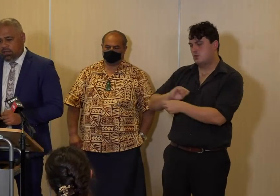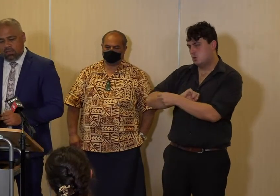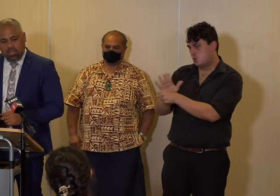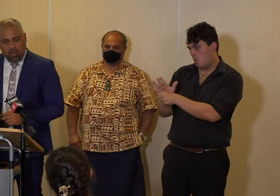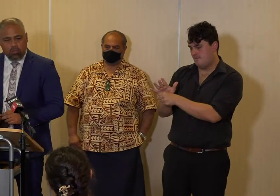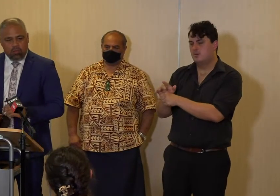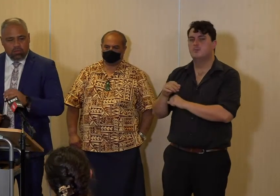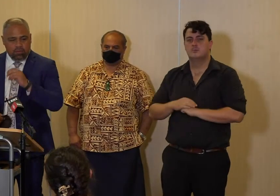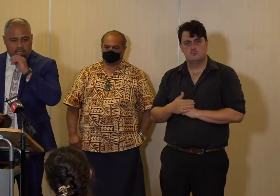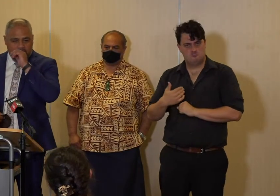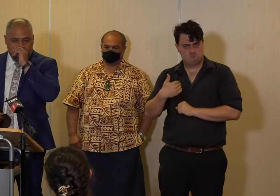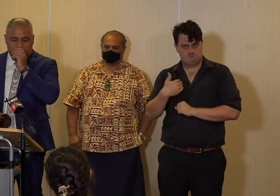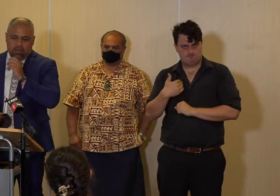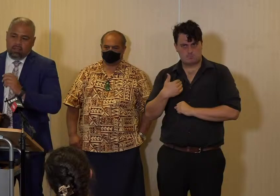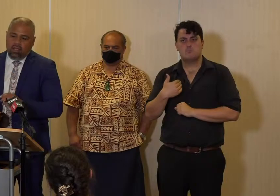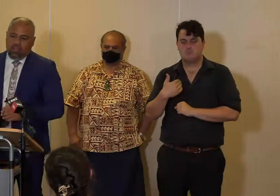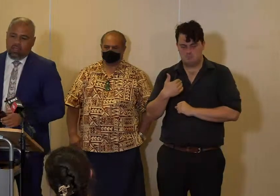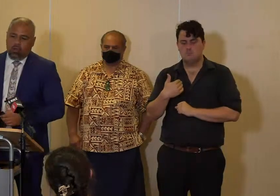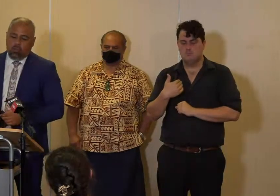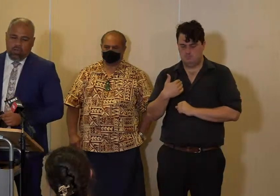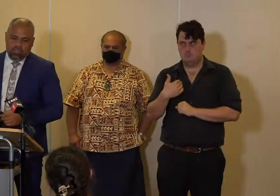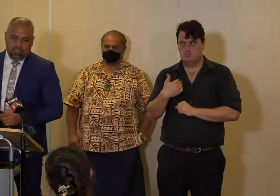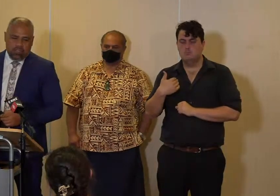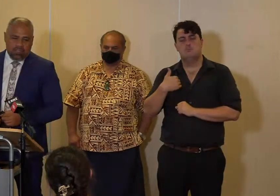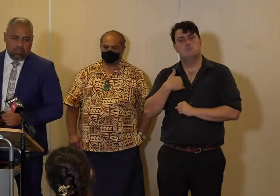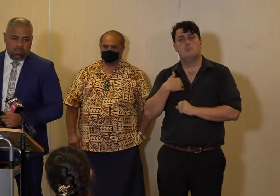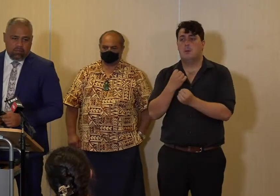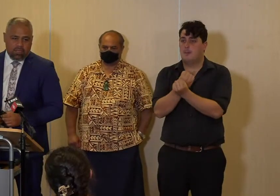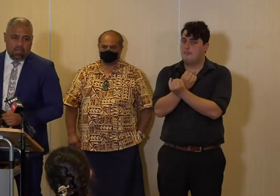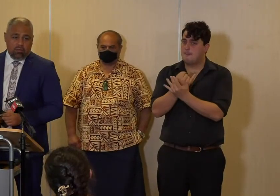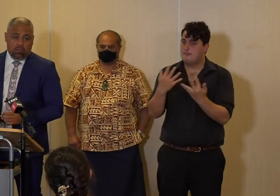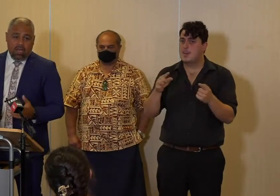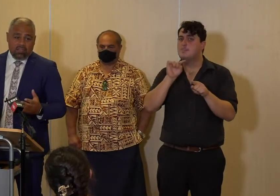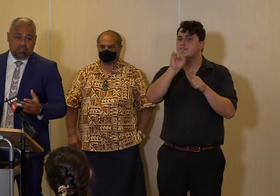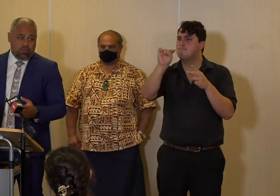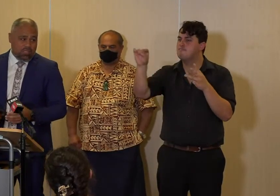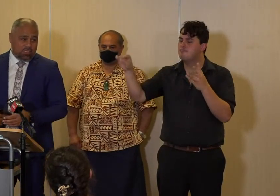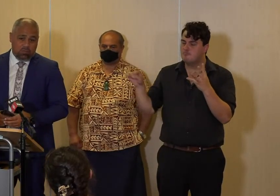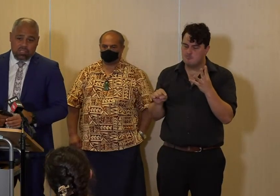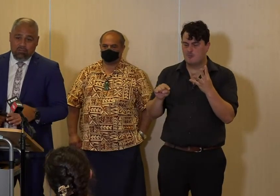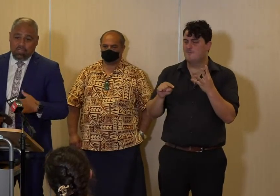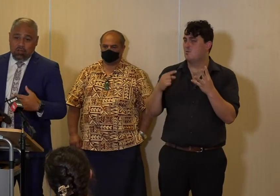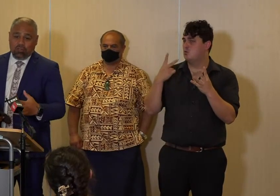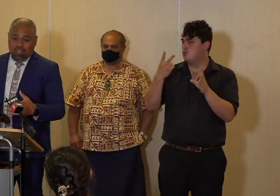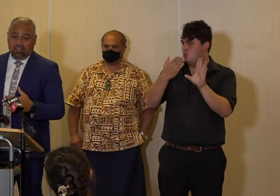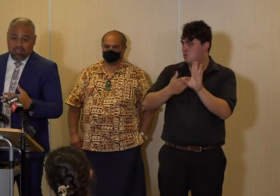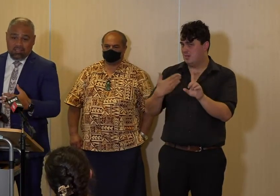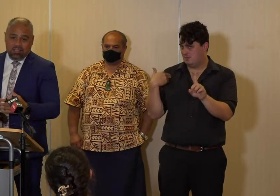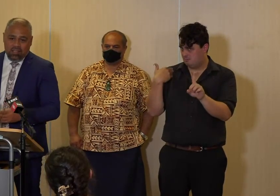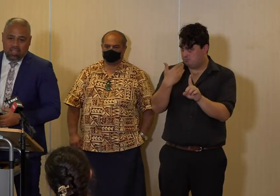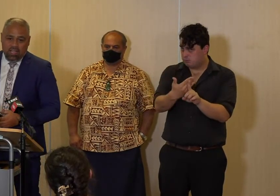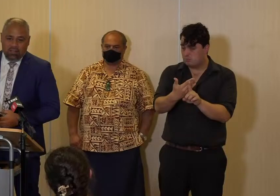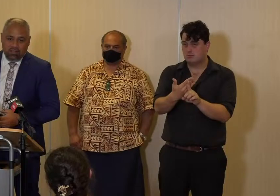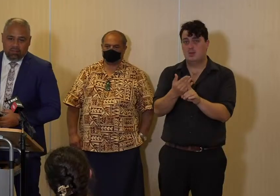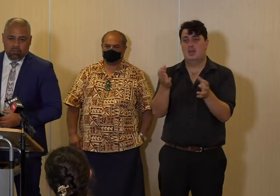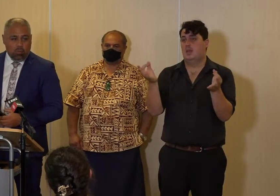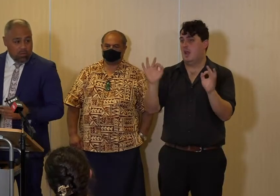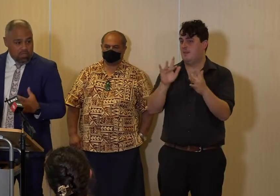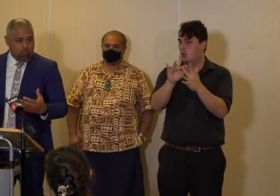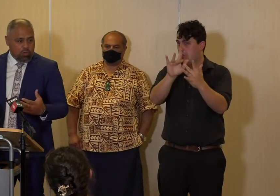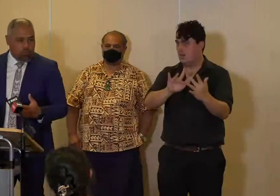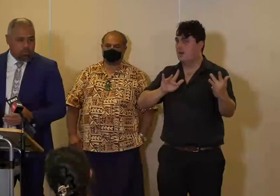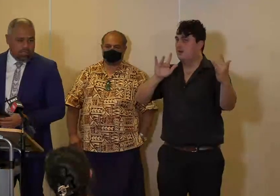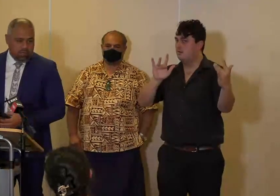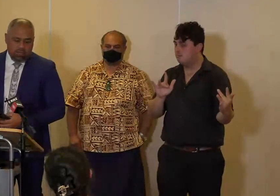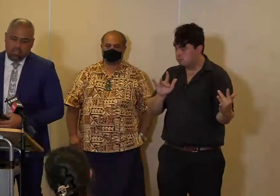We've done a number of operations in the Pacific over the past 2 years which have been contactless, and the way